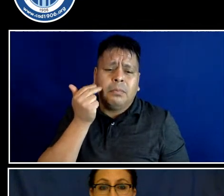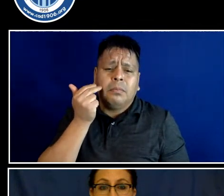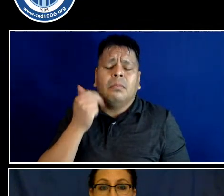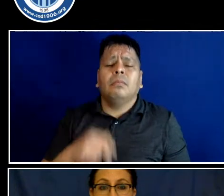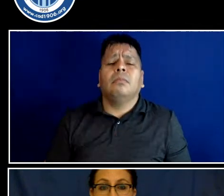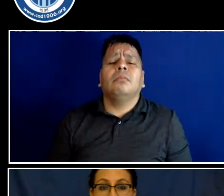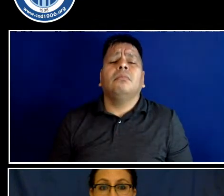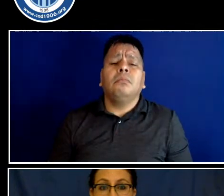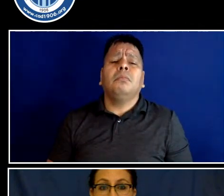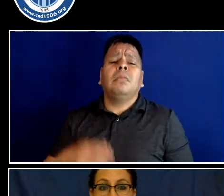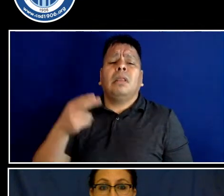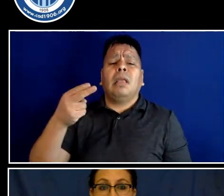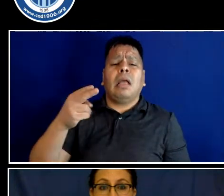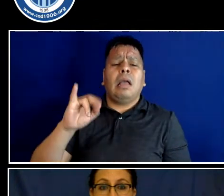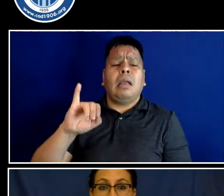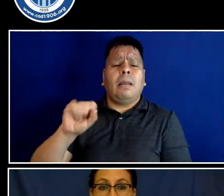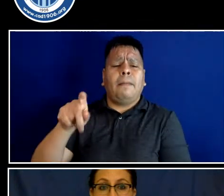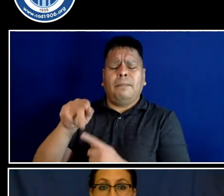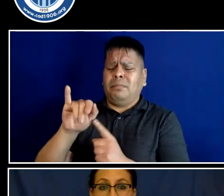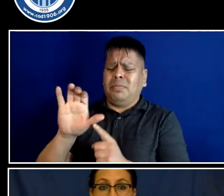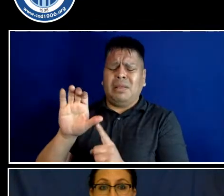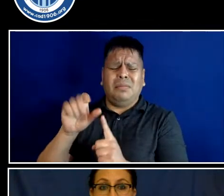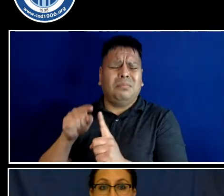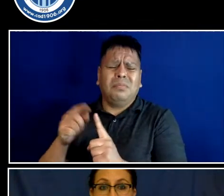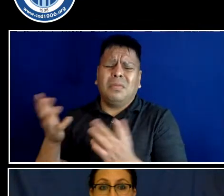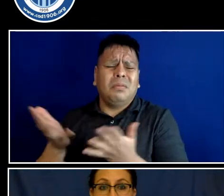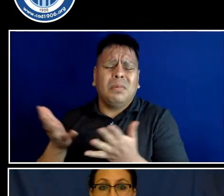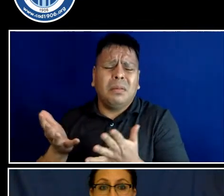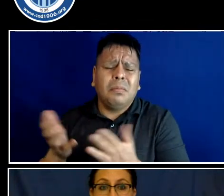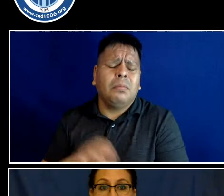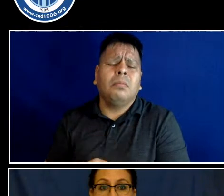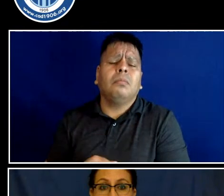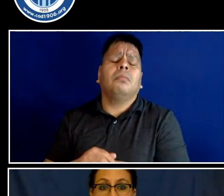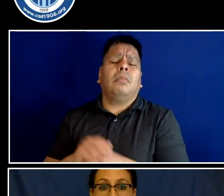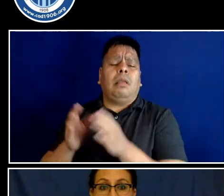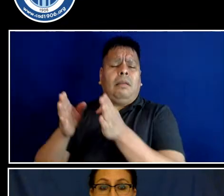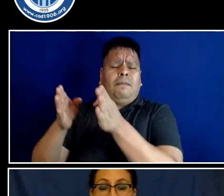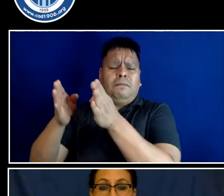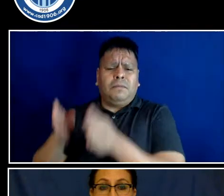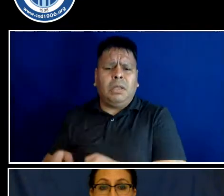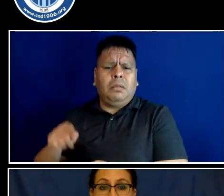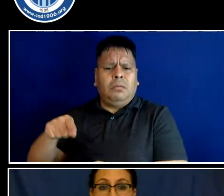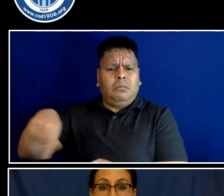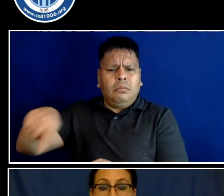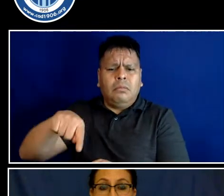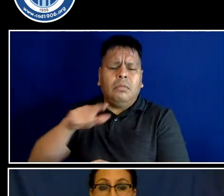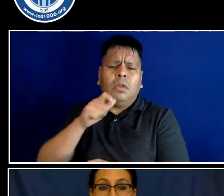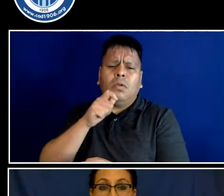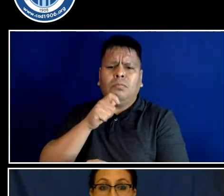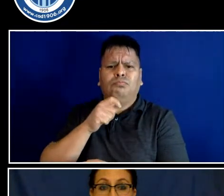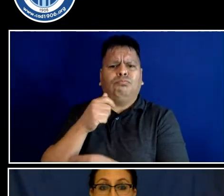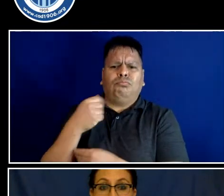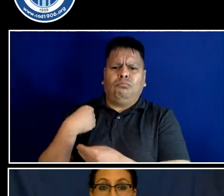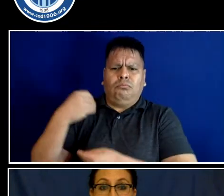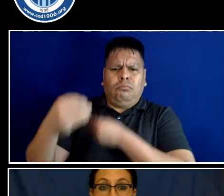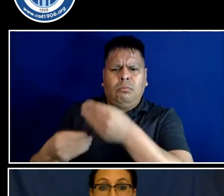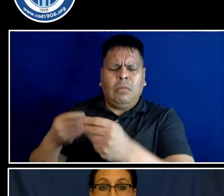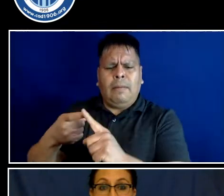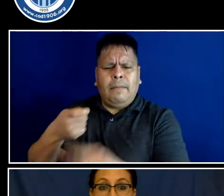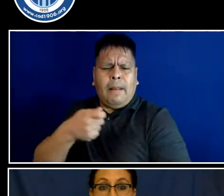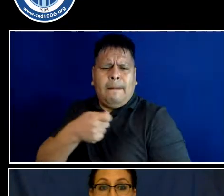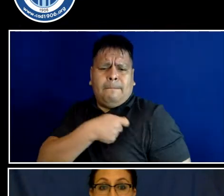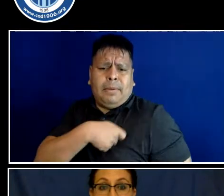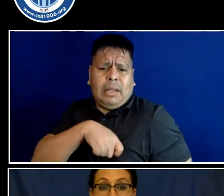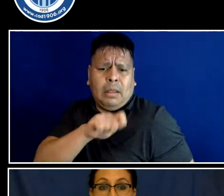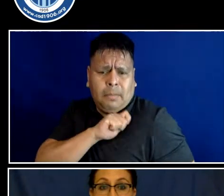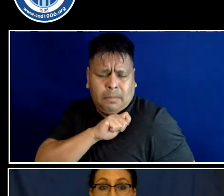new sign, a recently invented sign. This is a well-established sign that stands for Hispanic. I'd like to detail what a